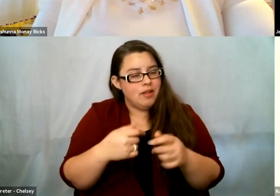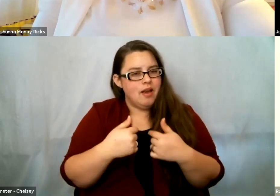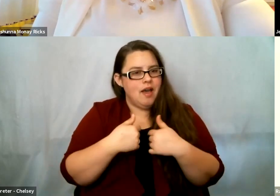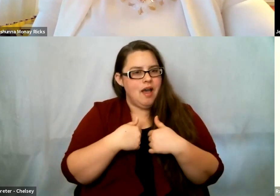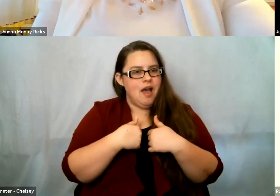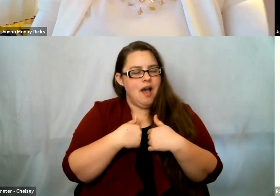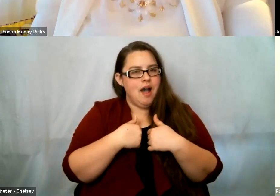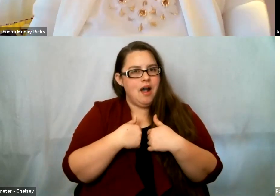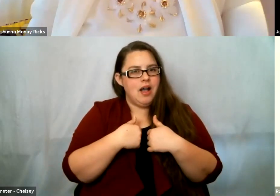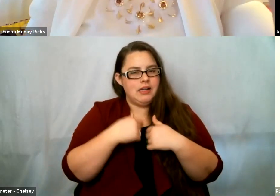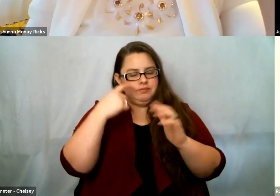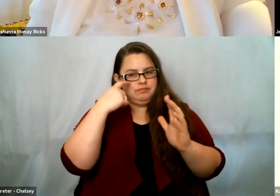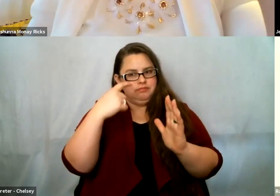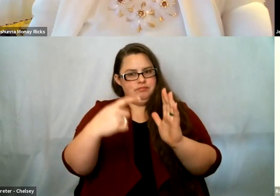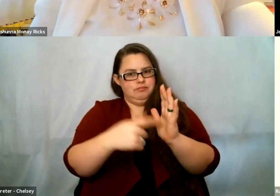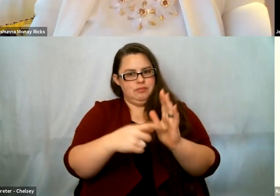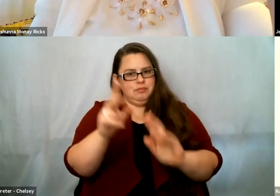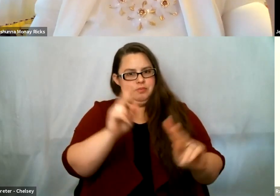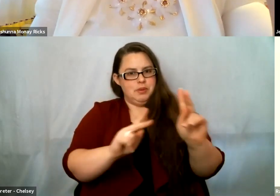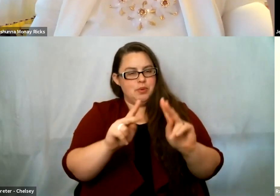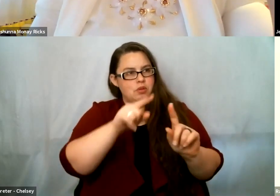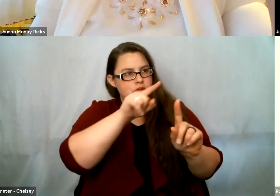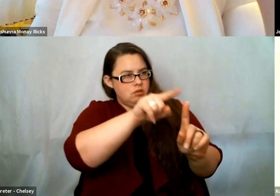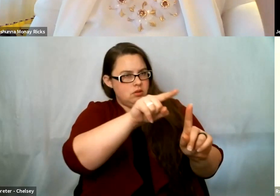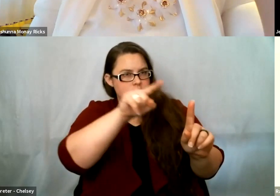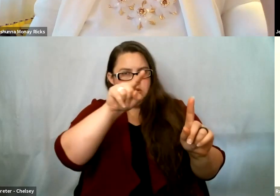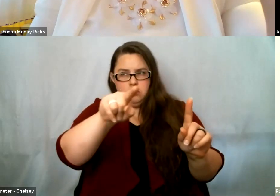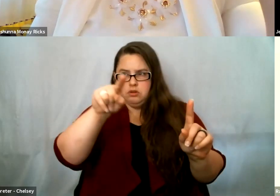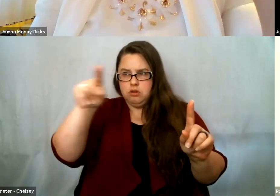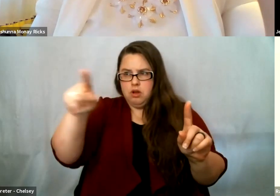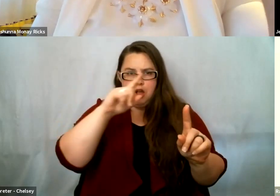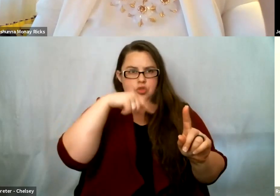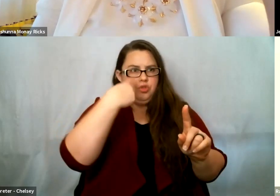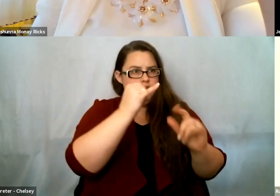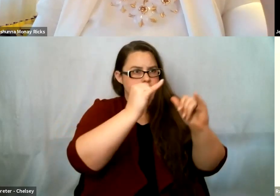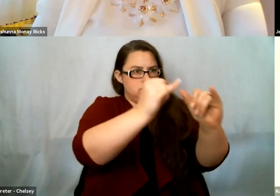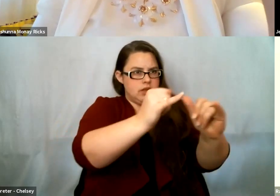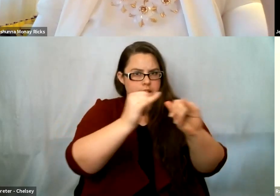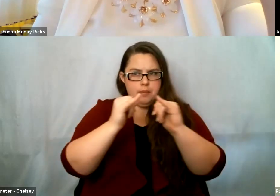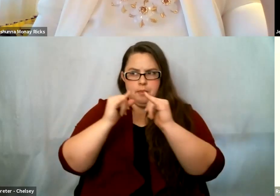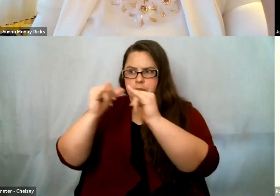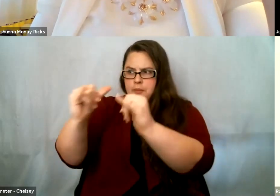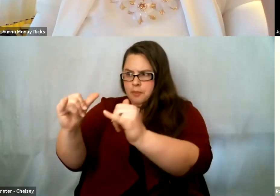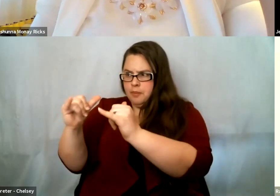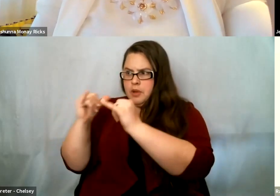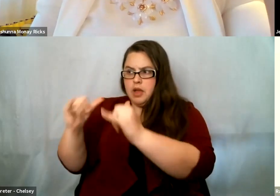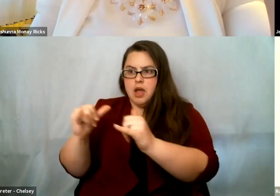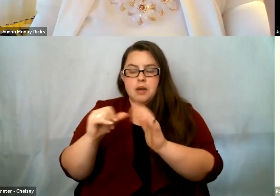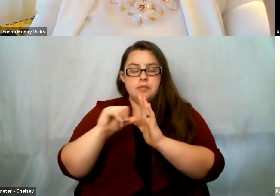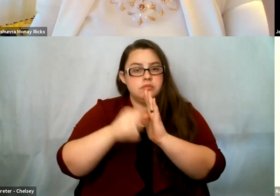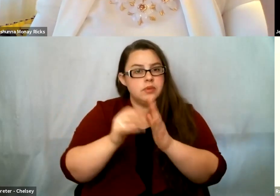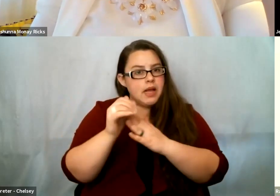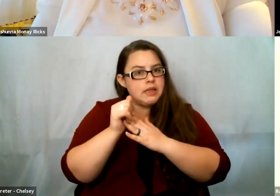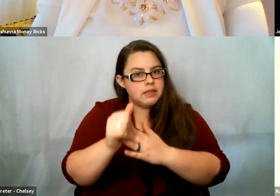see people who look like me, especially in leadership positions,